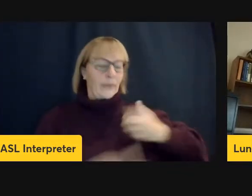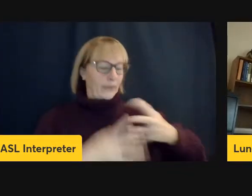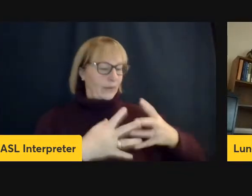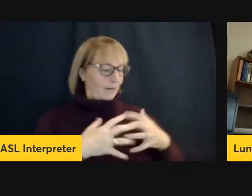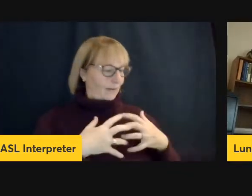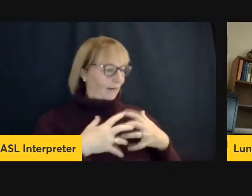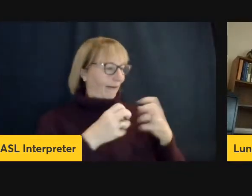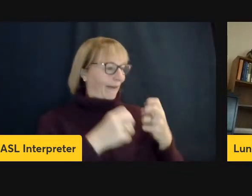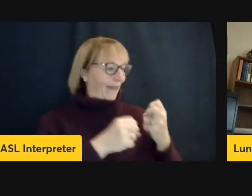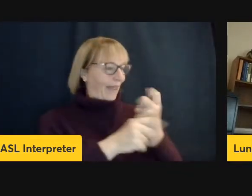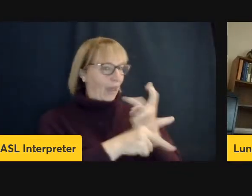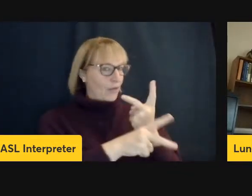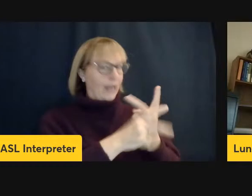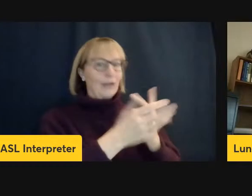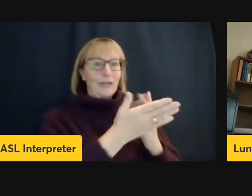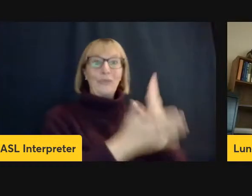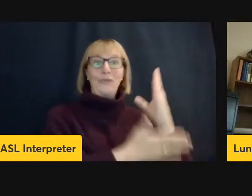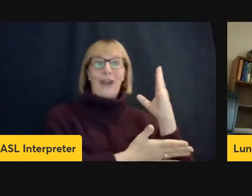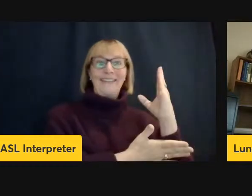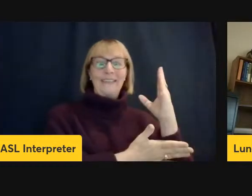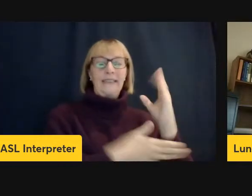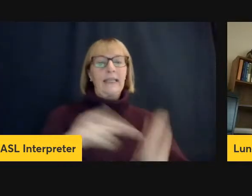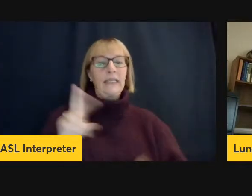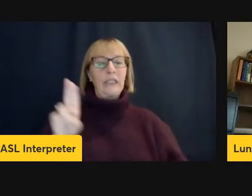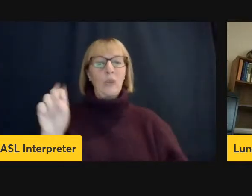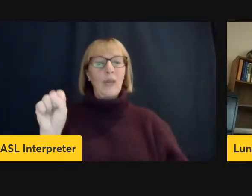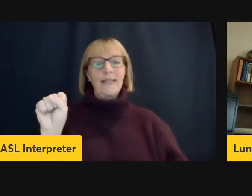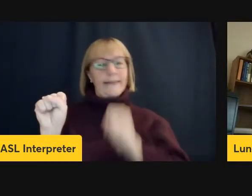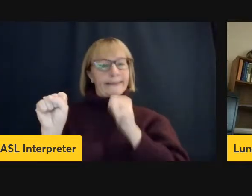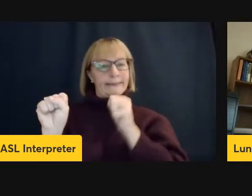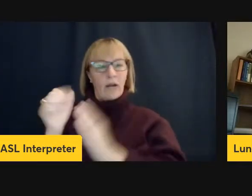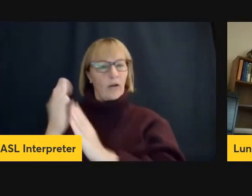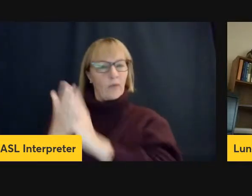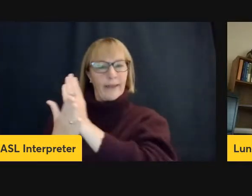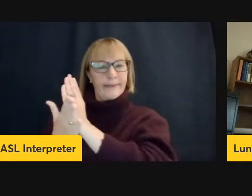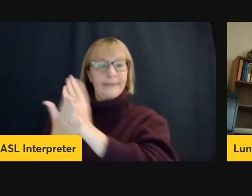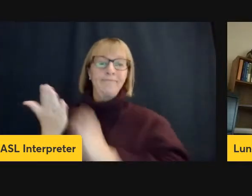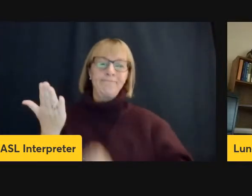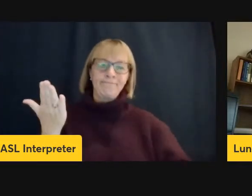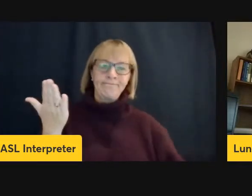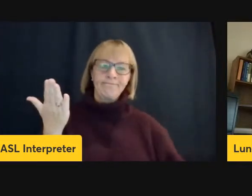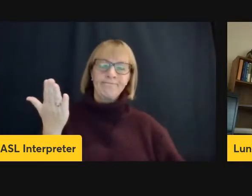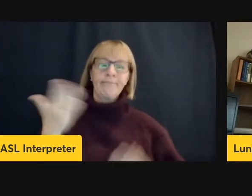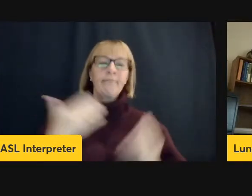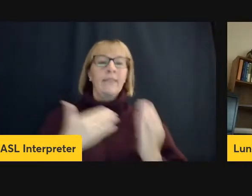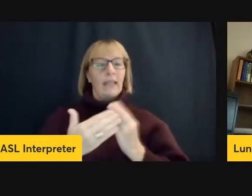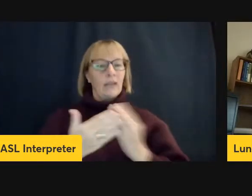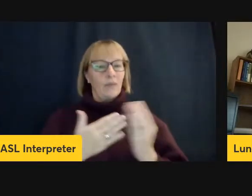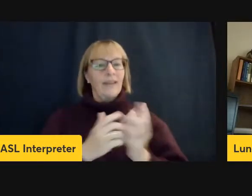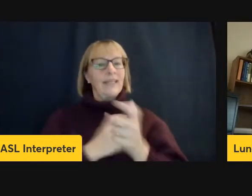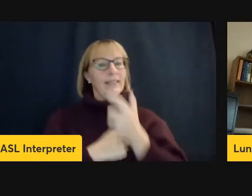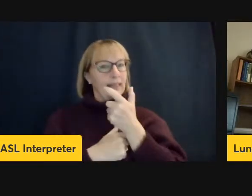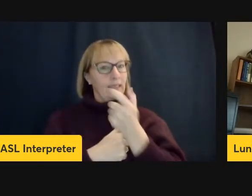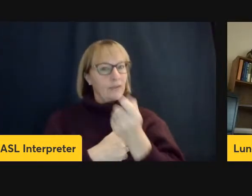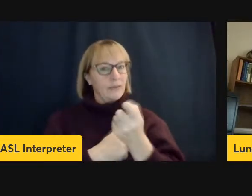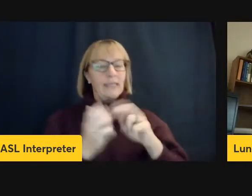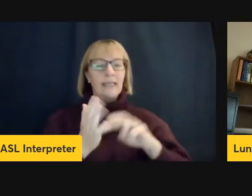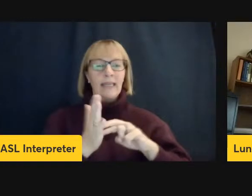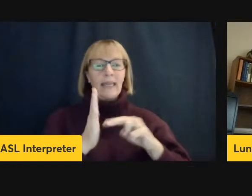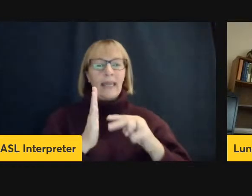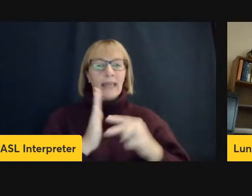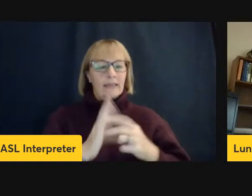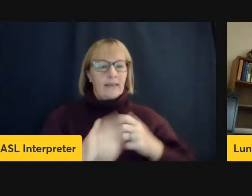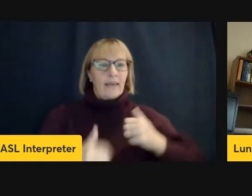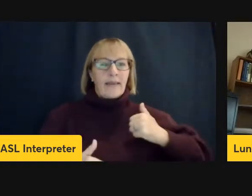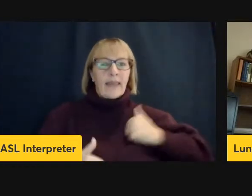is a right, and it's certainly not in the US. What's interesting about this, nonetheless, and meaningful across